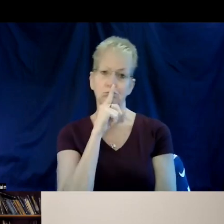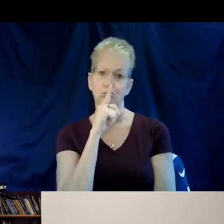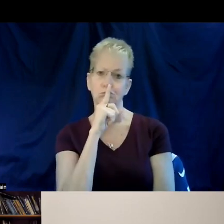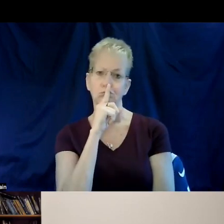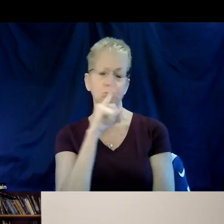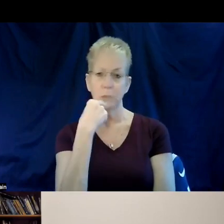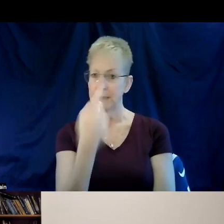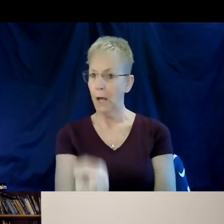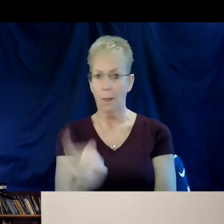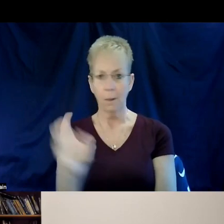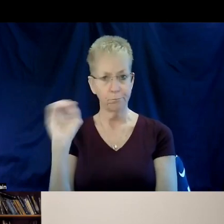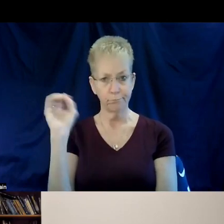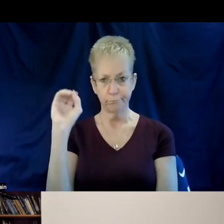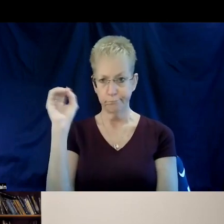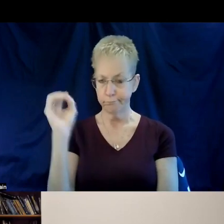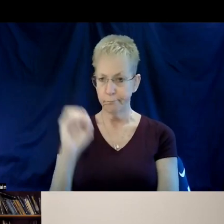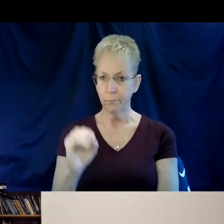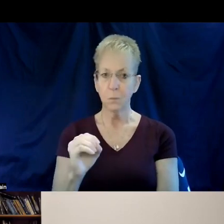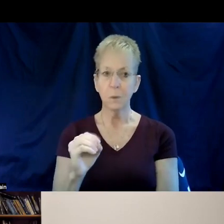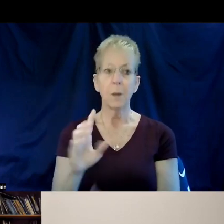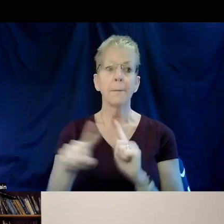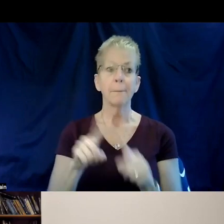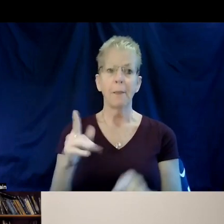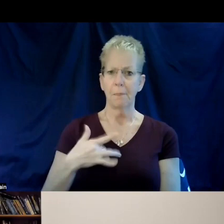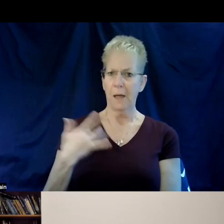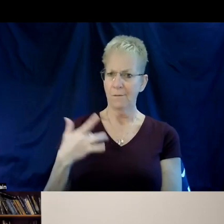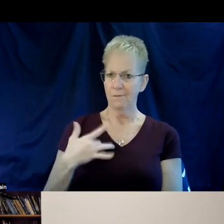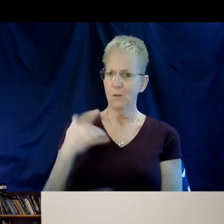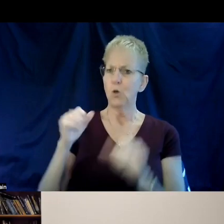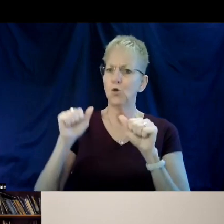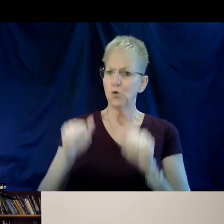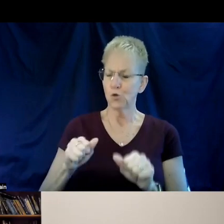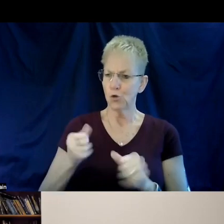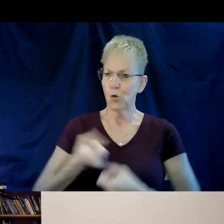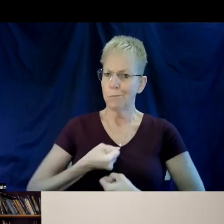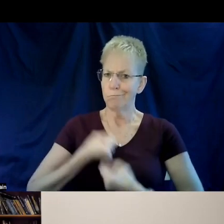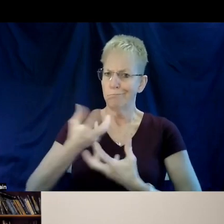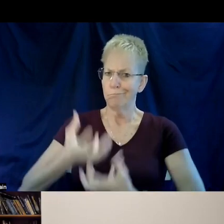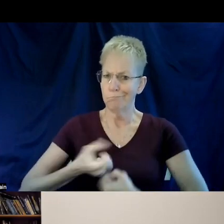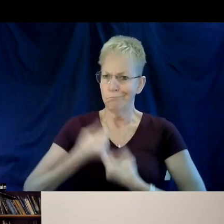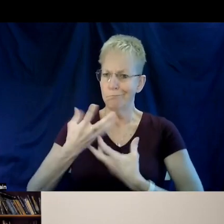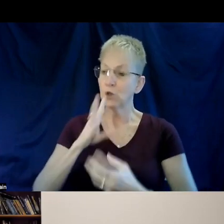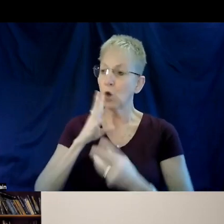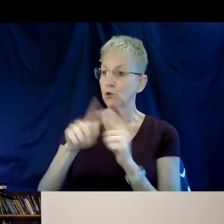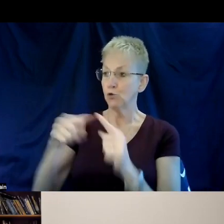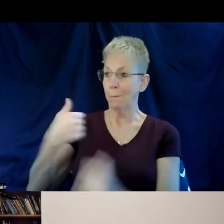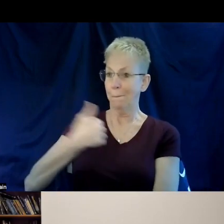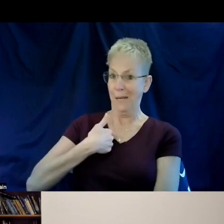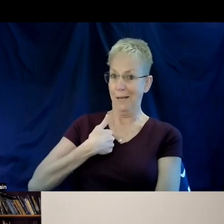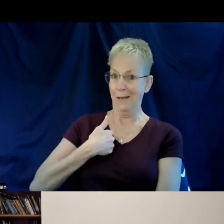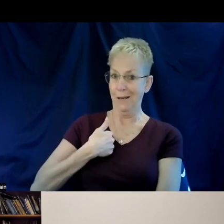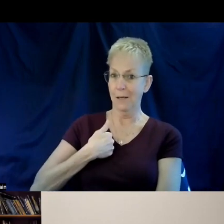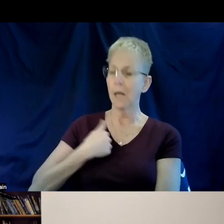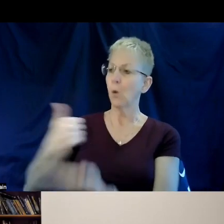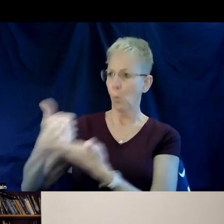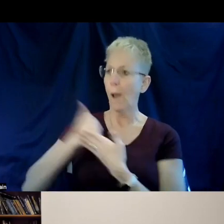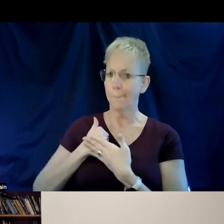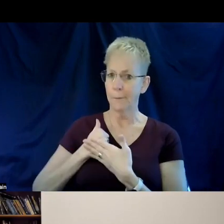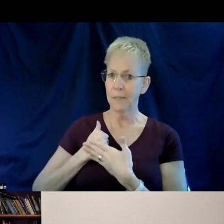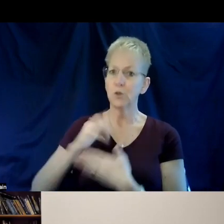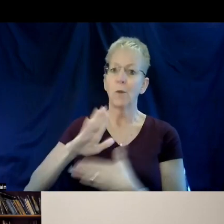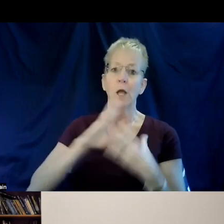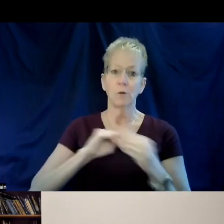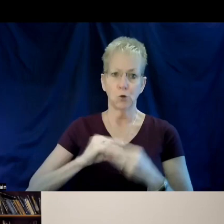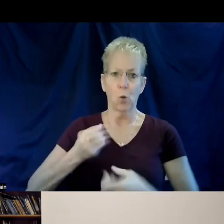to. But somehow they felt that they could, by talking to me, they'd be helping me, so they would share their stories.